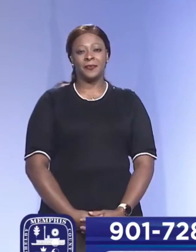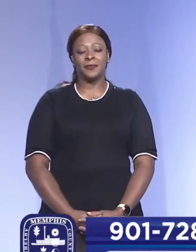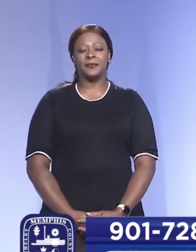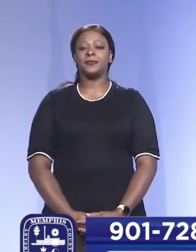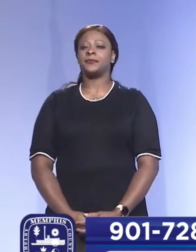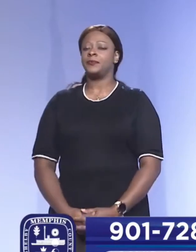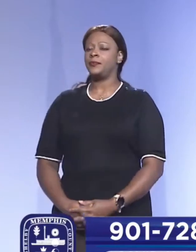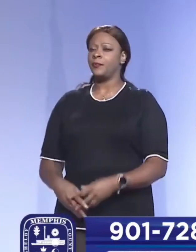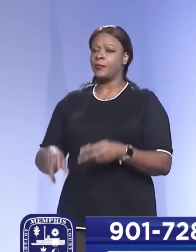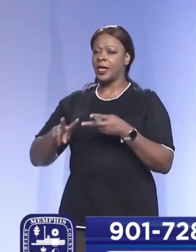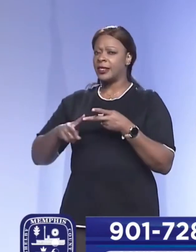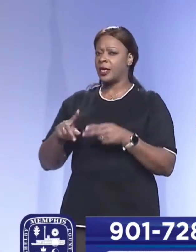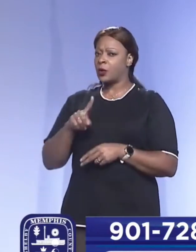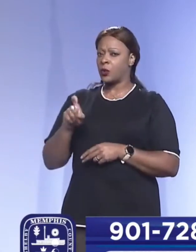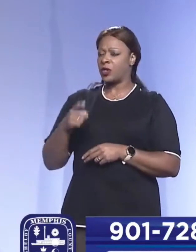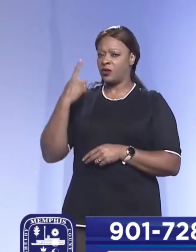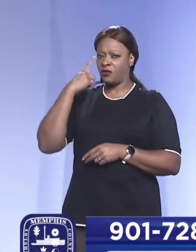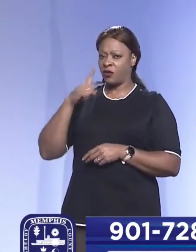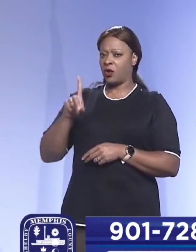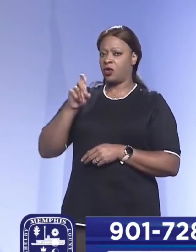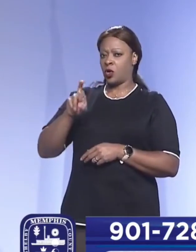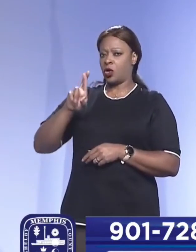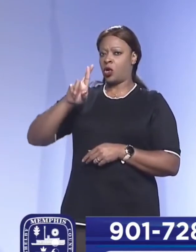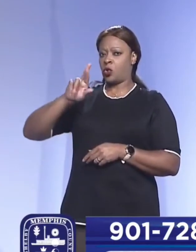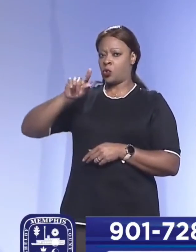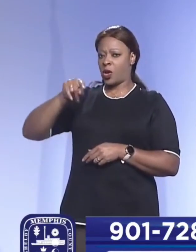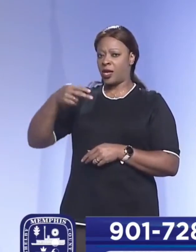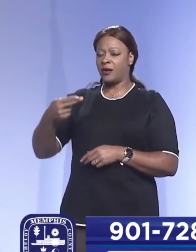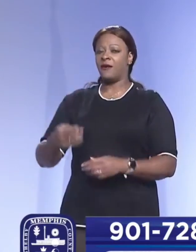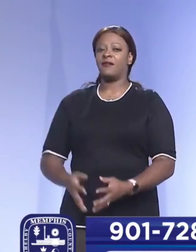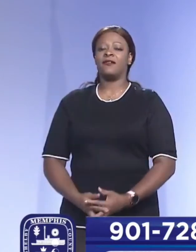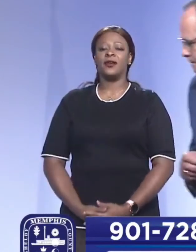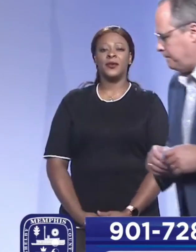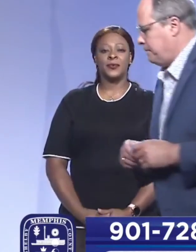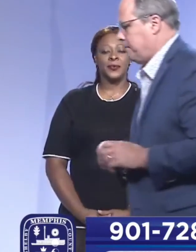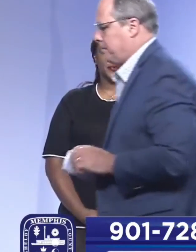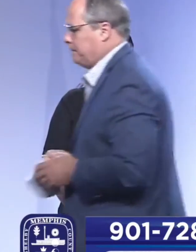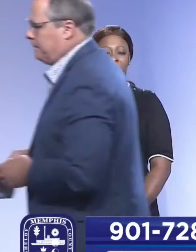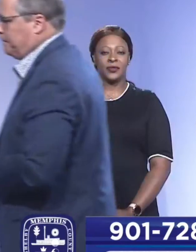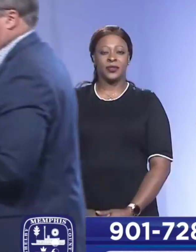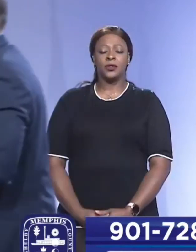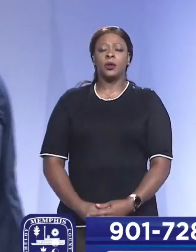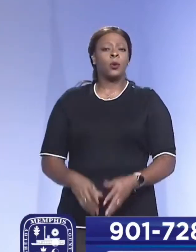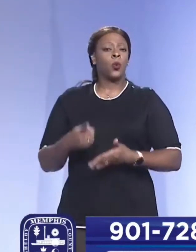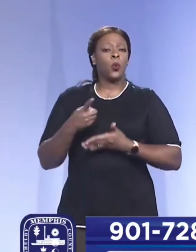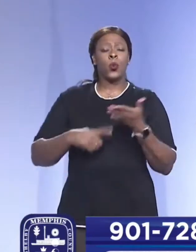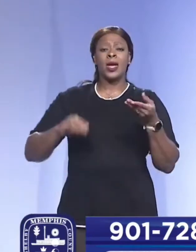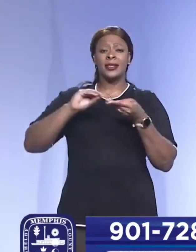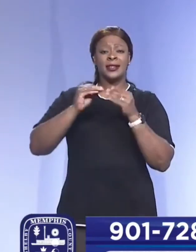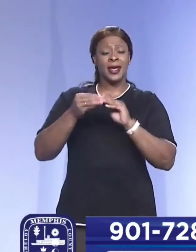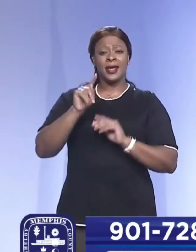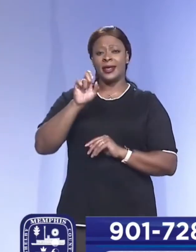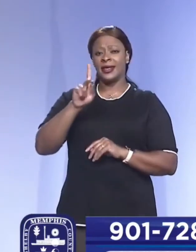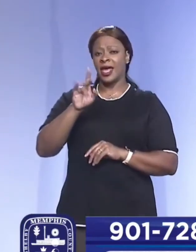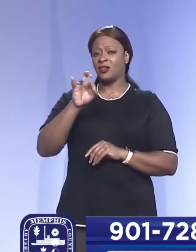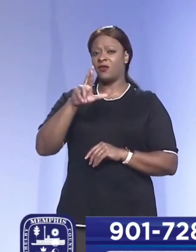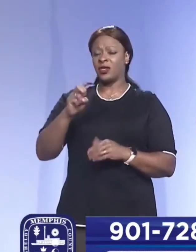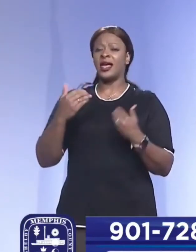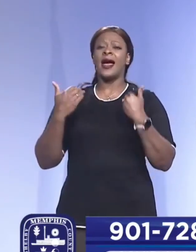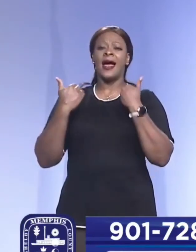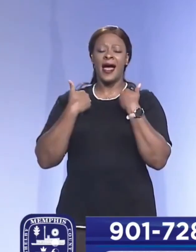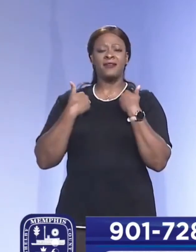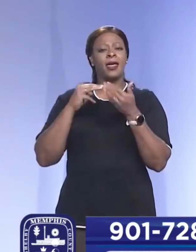And then my follow-up is for Dr. Randolph. What data does the task force have on Memphis